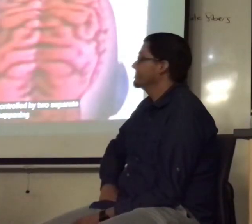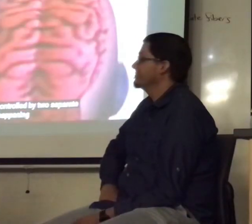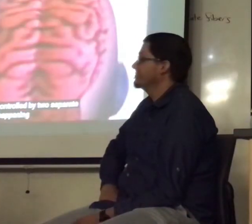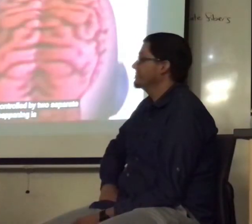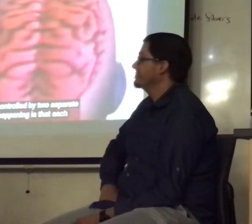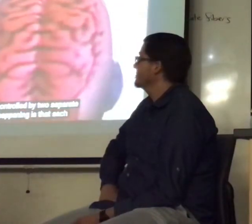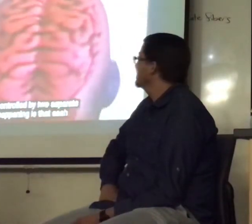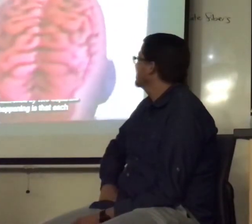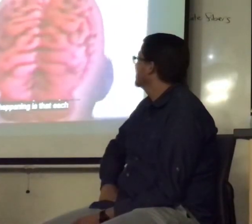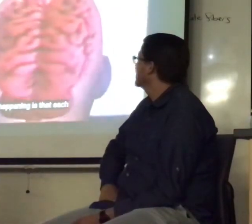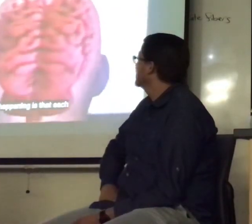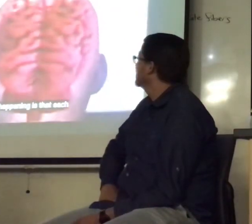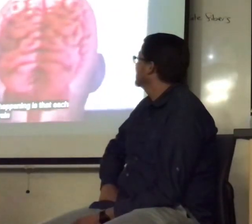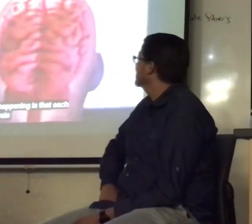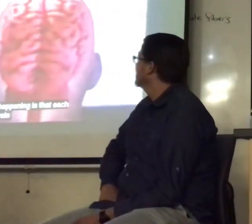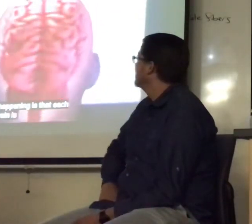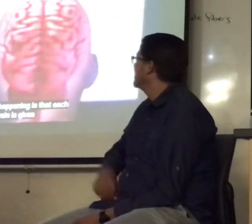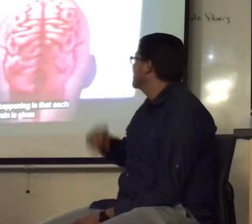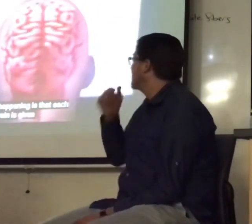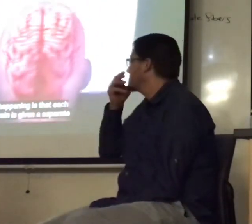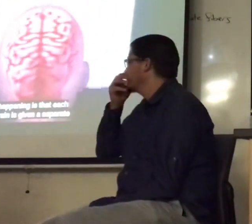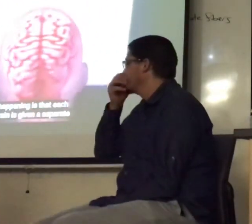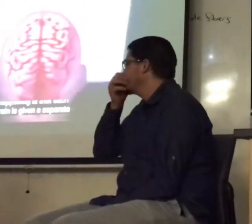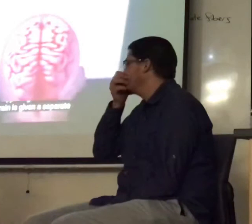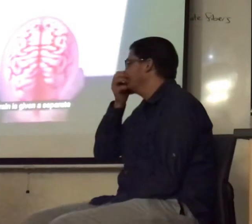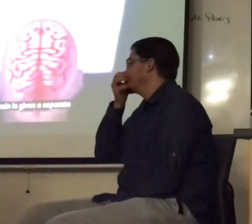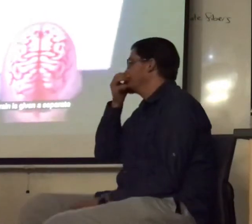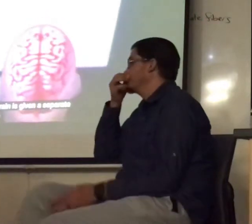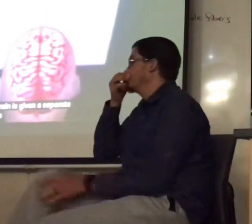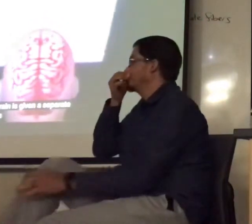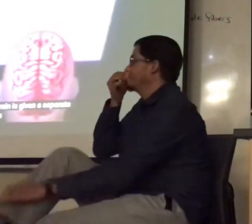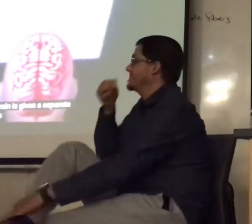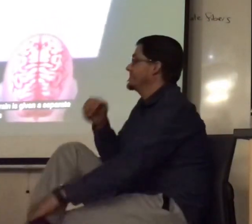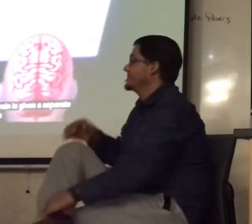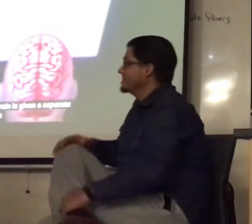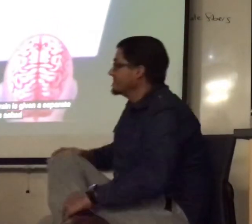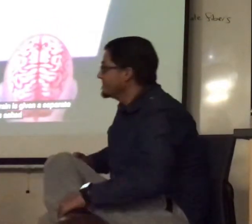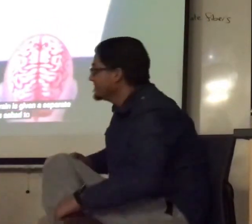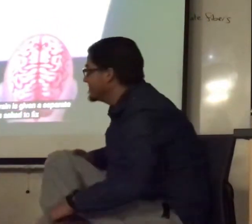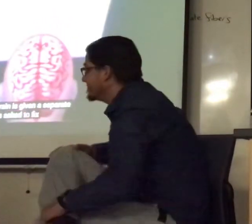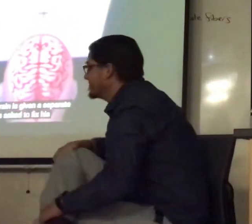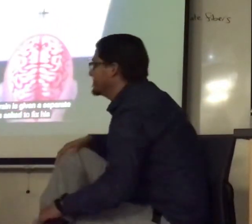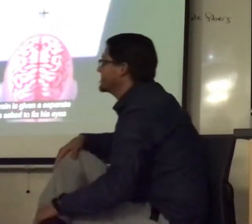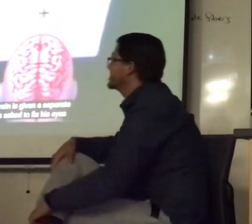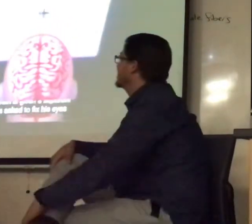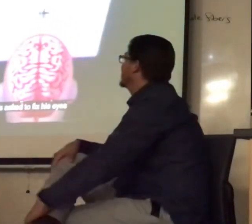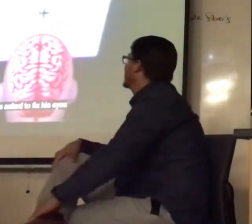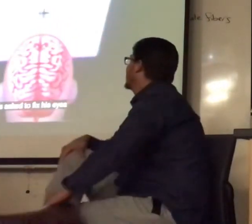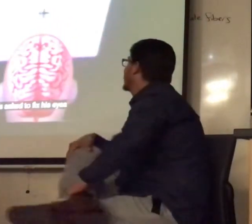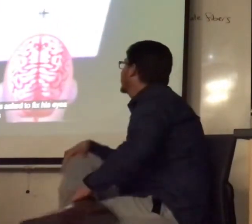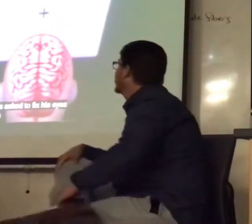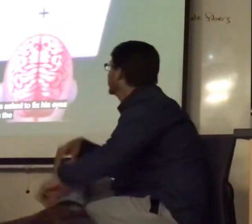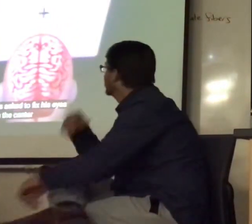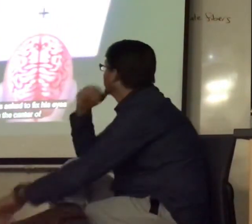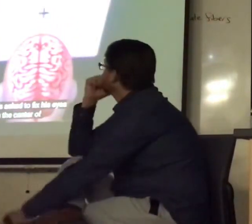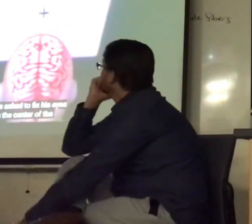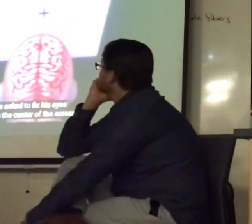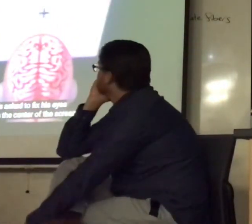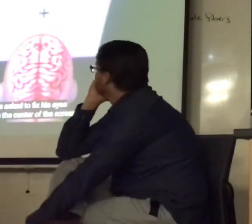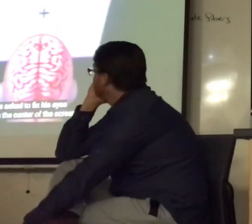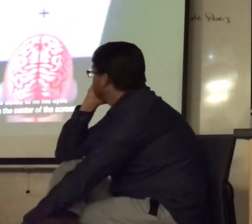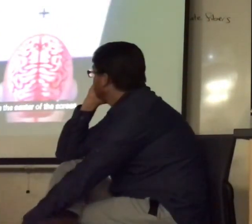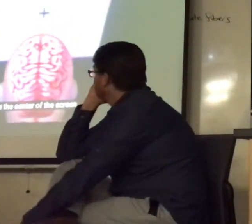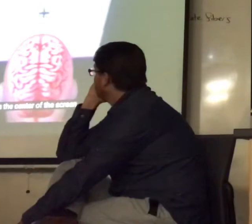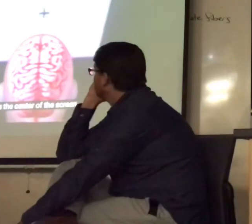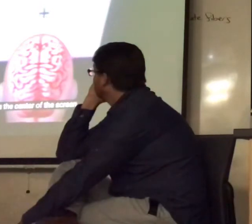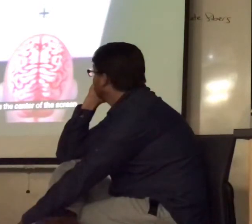What's happening is that each half of Joe's brain is given a separate instruction. He's asked to fix his eyes on the cross in the center of the